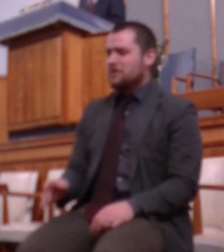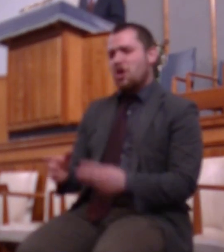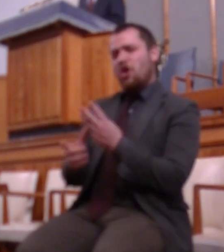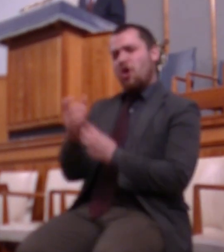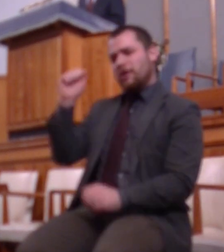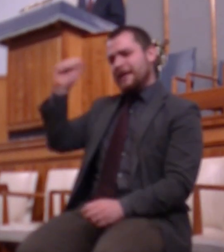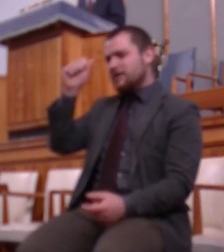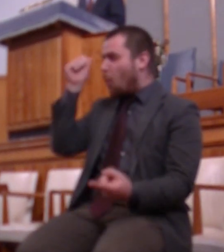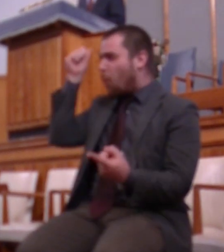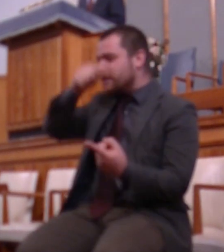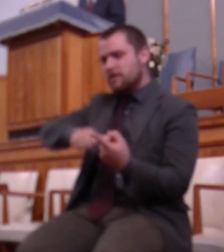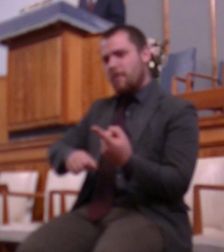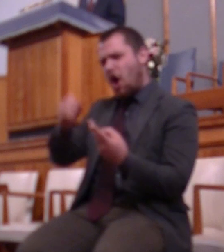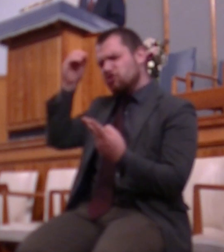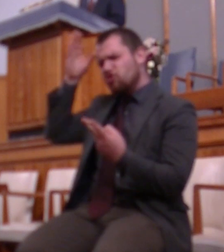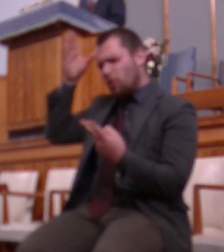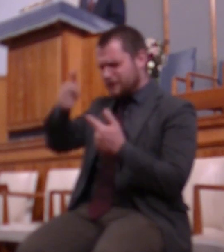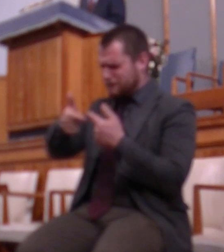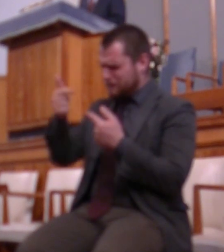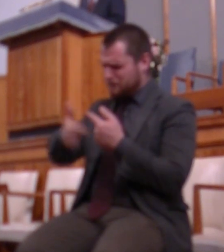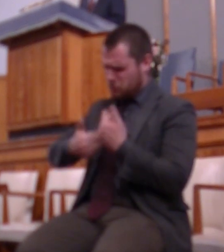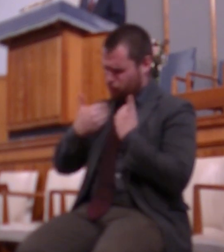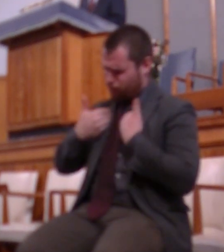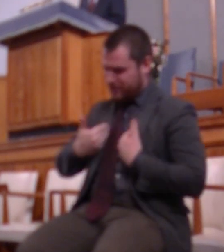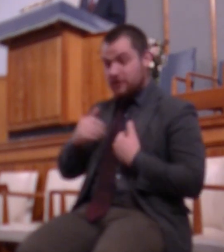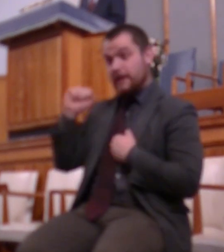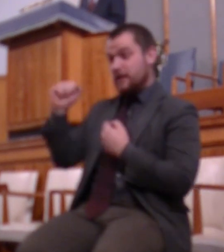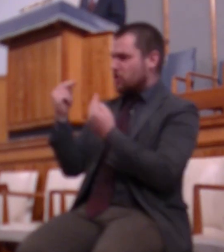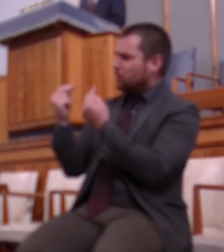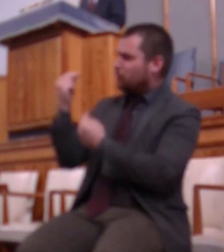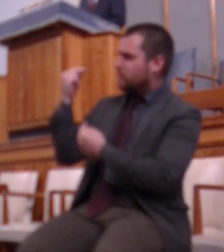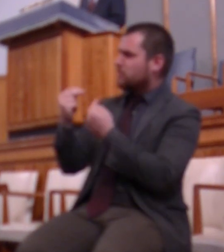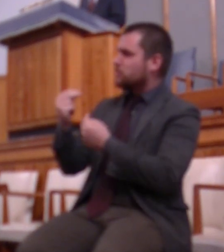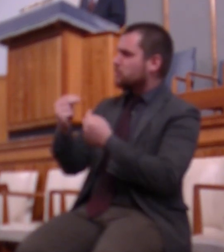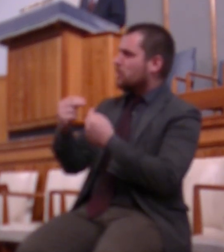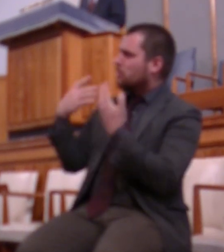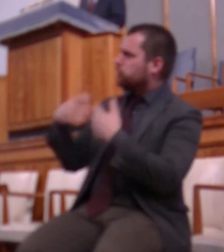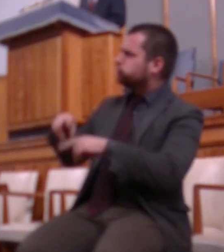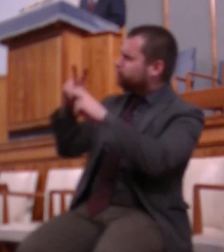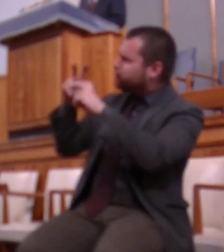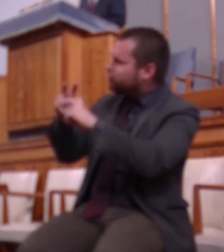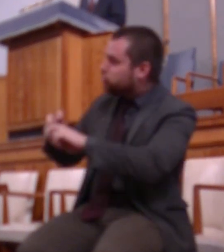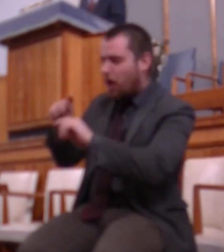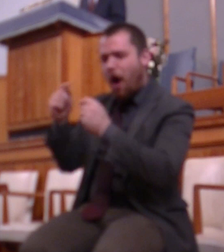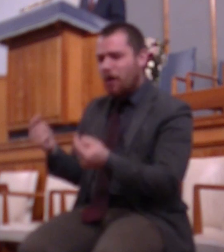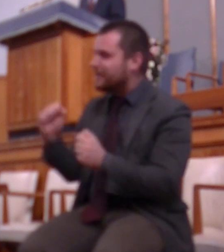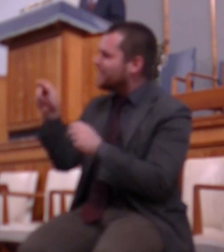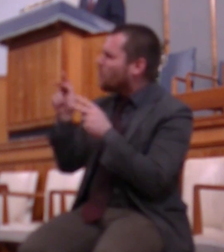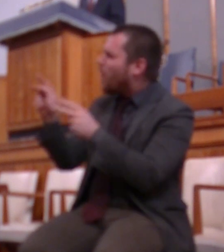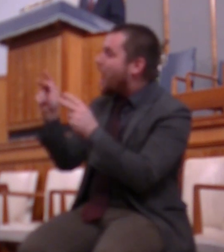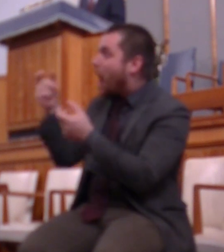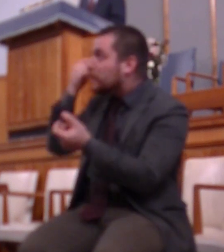of God, how unsearchable are his judgments, and his ways past finding out. For